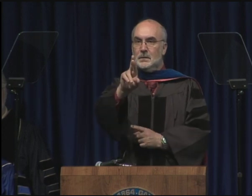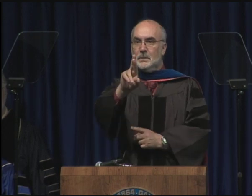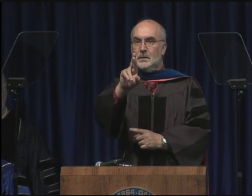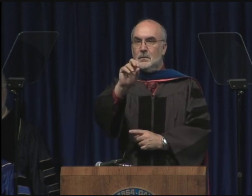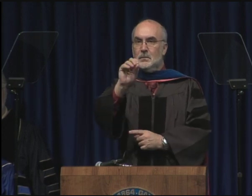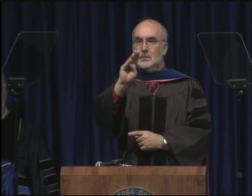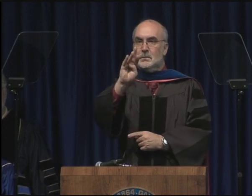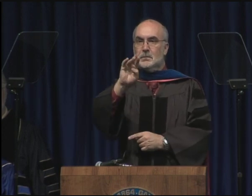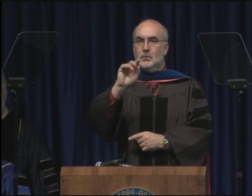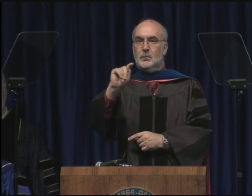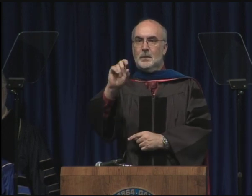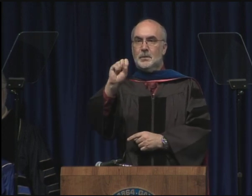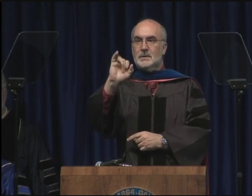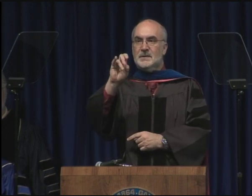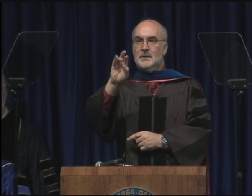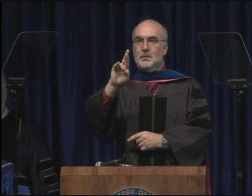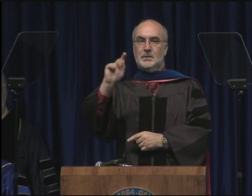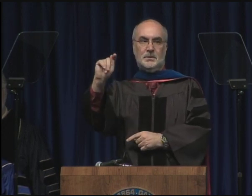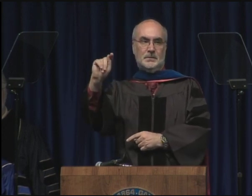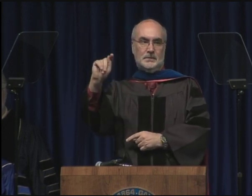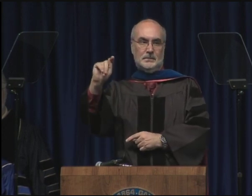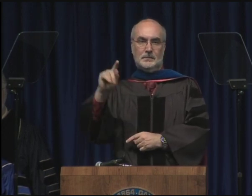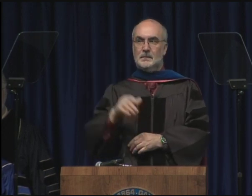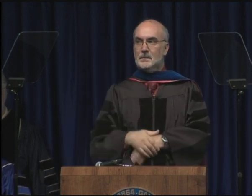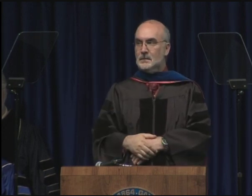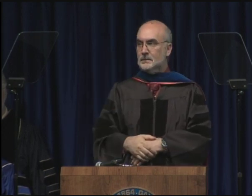Congratulations go to Robert Siebert,